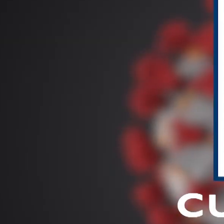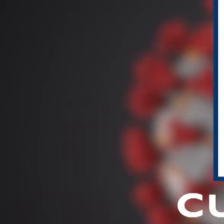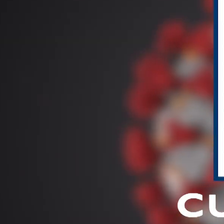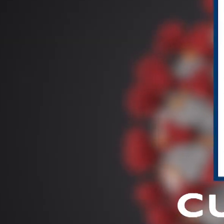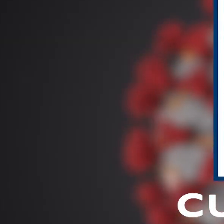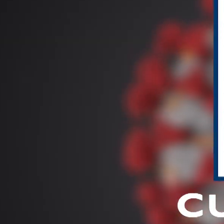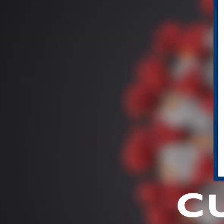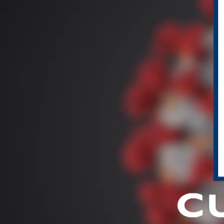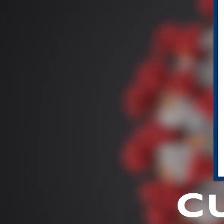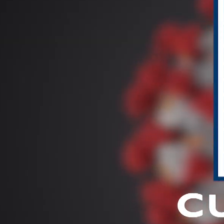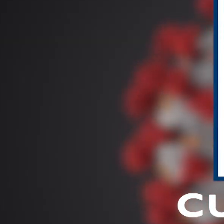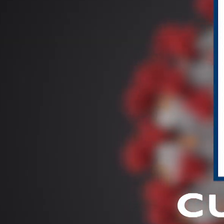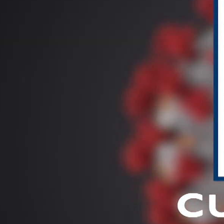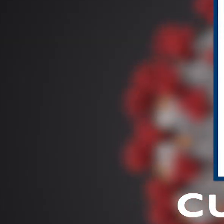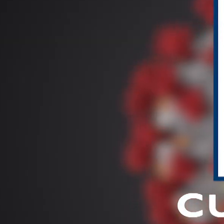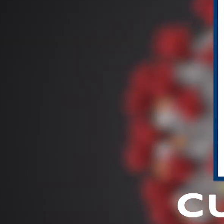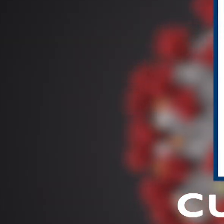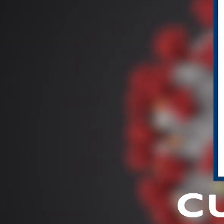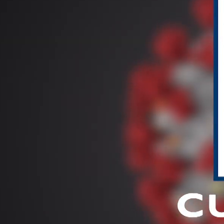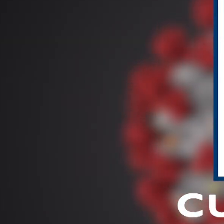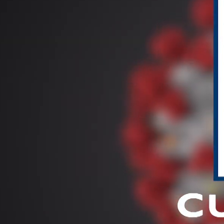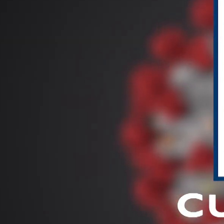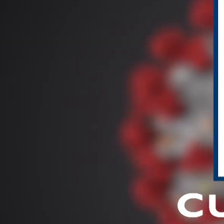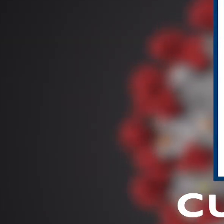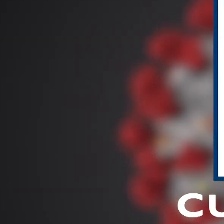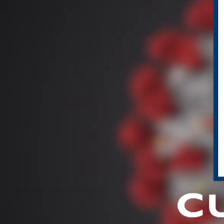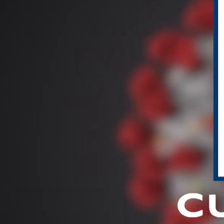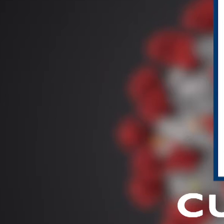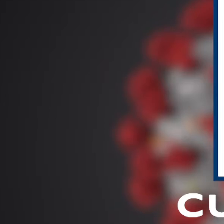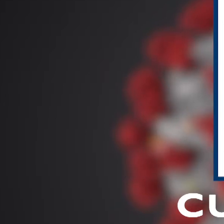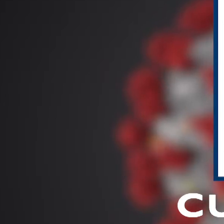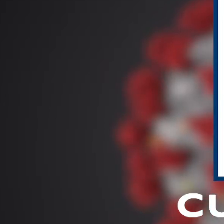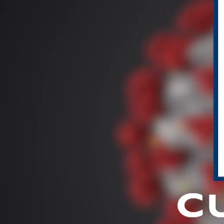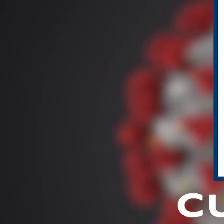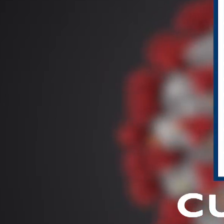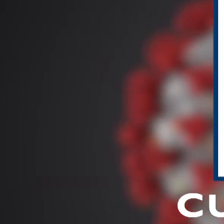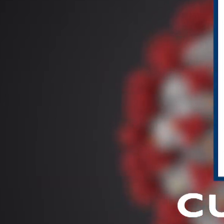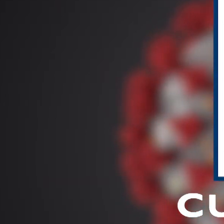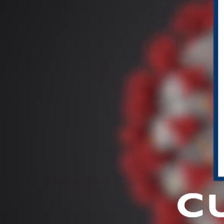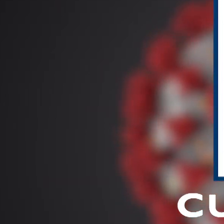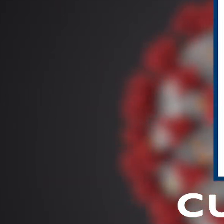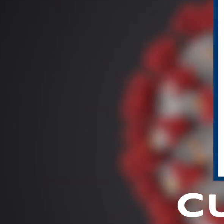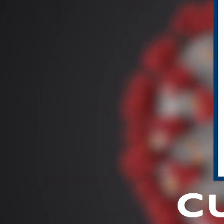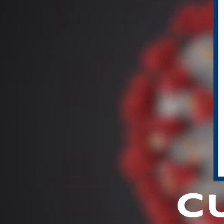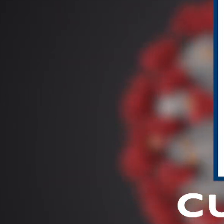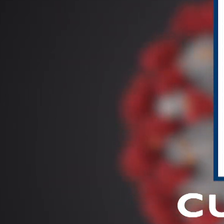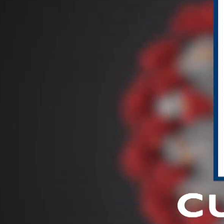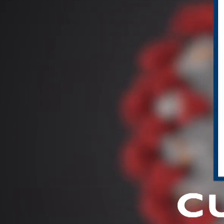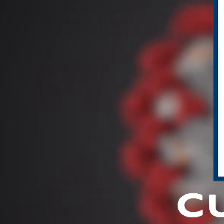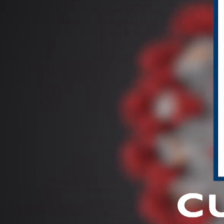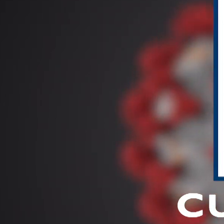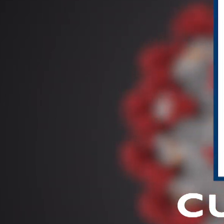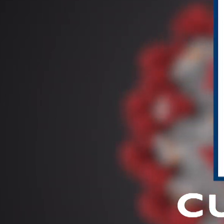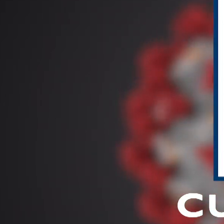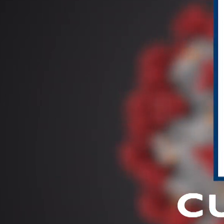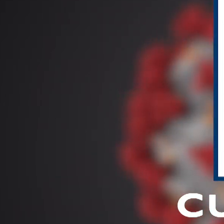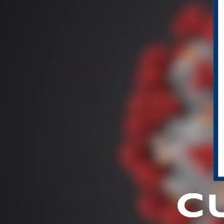For the latest information regarding the COVID-19 pandemic in Cupertino, please visit